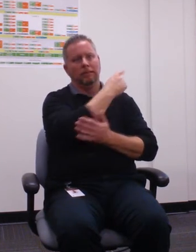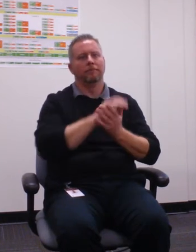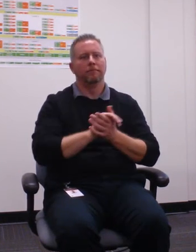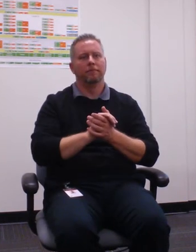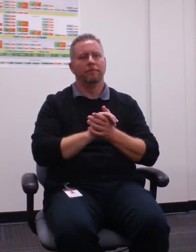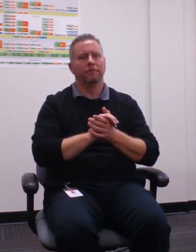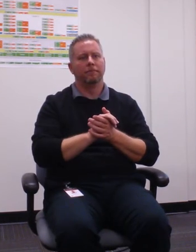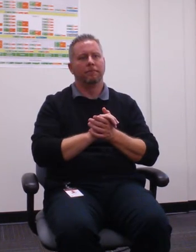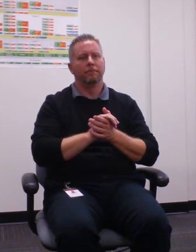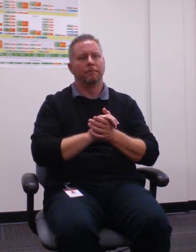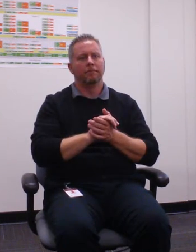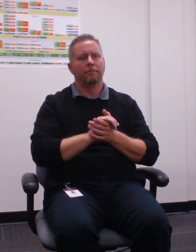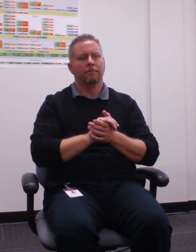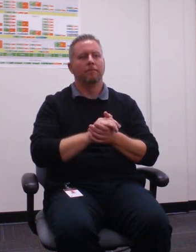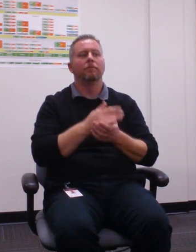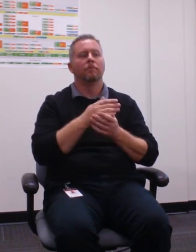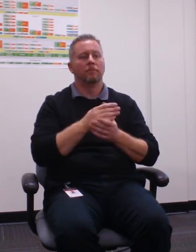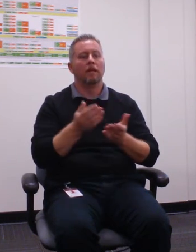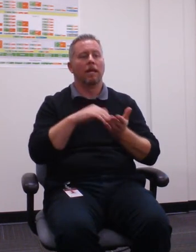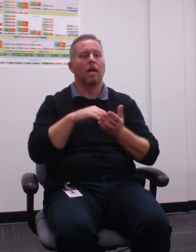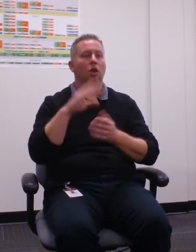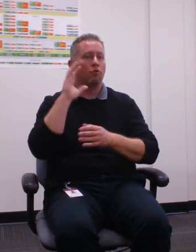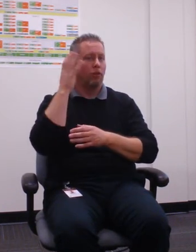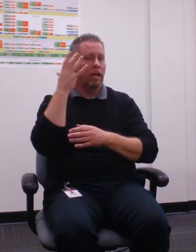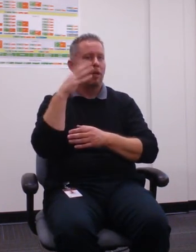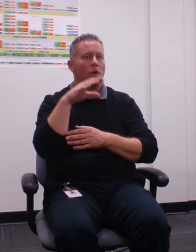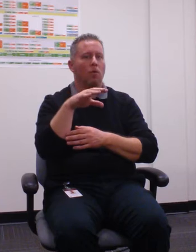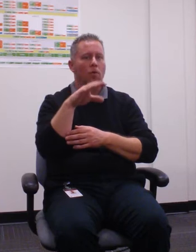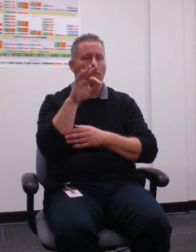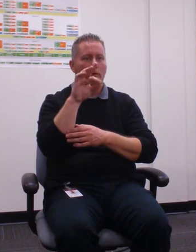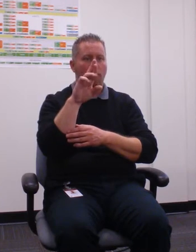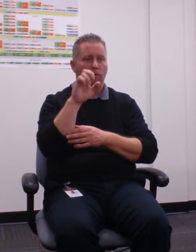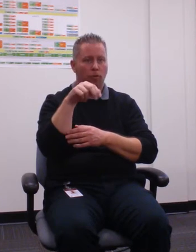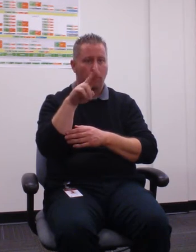I'm going to pull up the radio frequency hub.